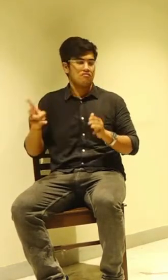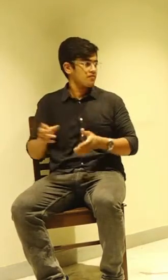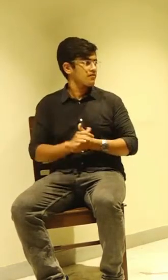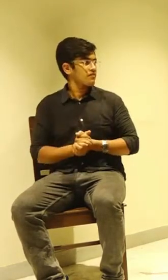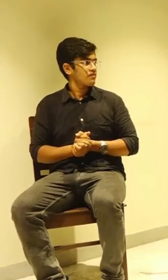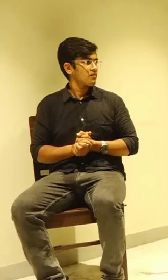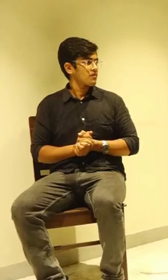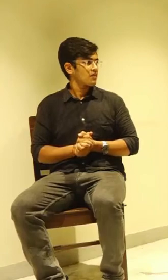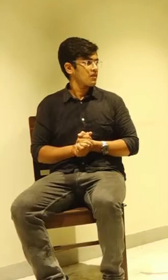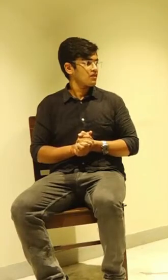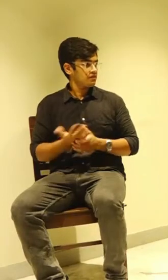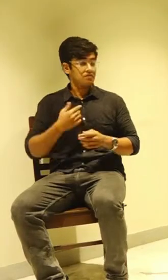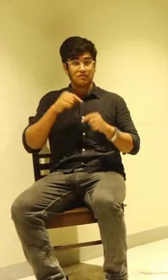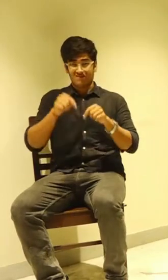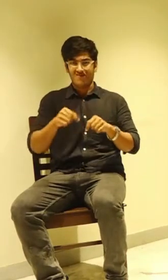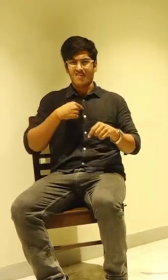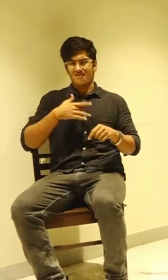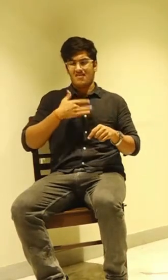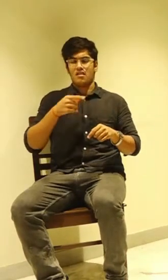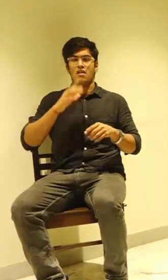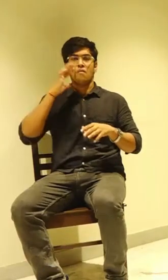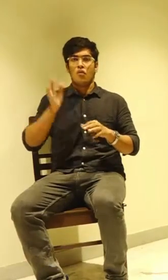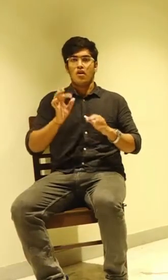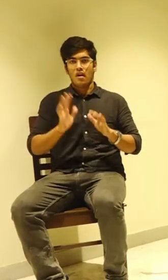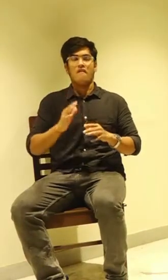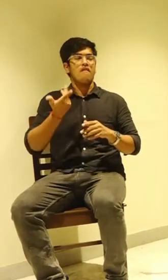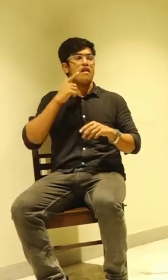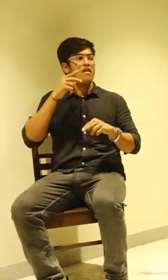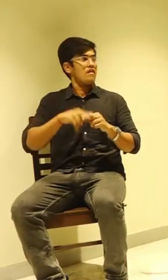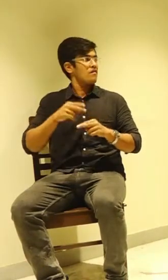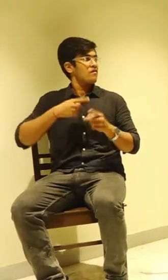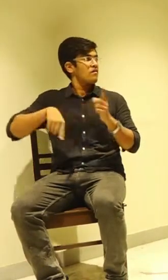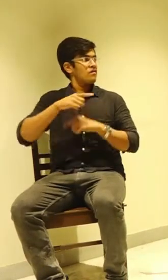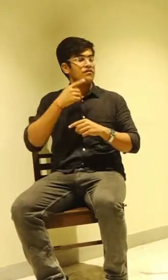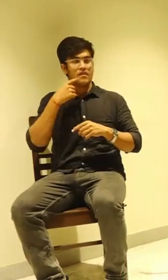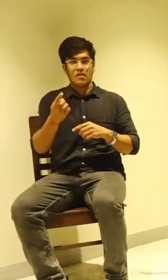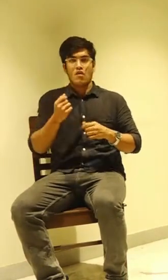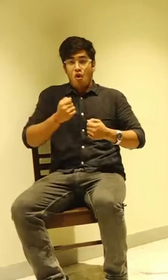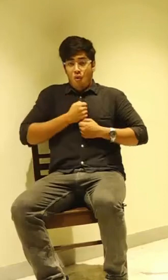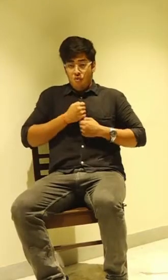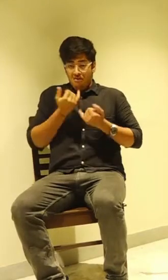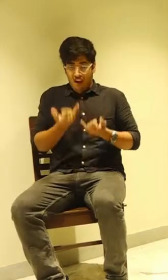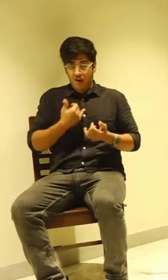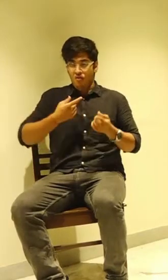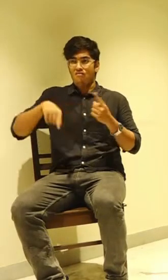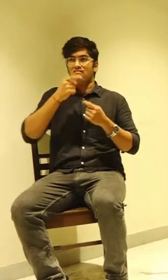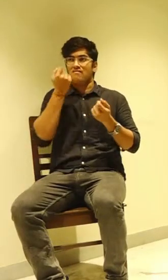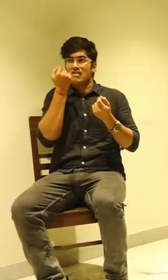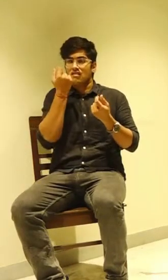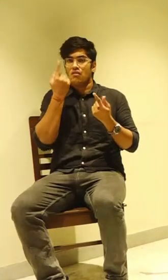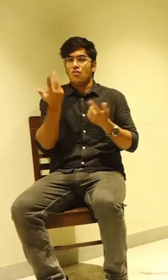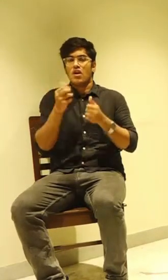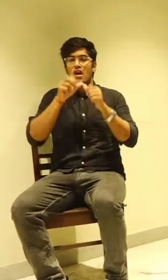And this is actually important when we are trying to figure out what the stakes are. As you mentioned, our current understanding today, if you look at how